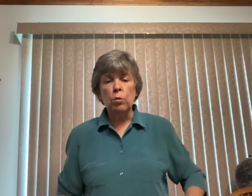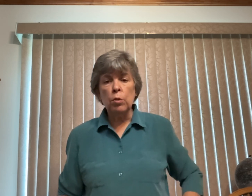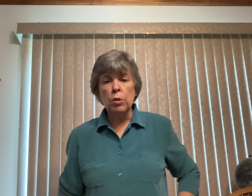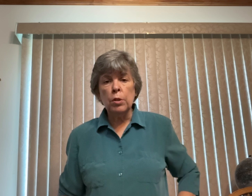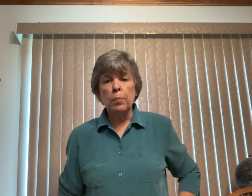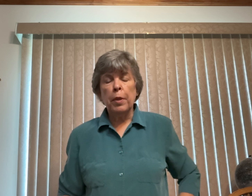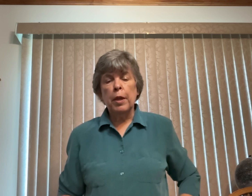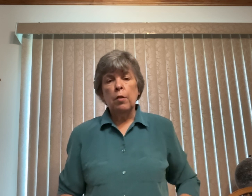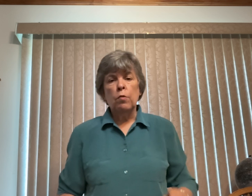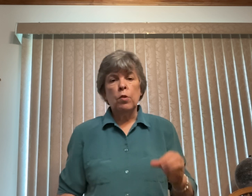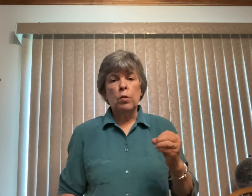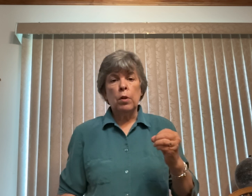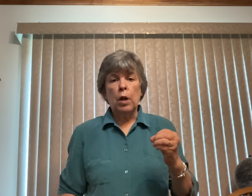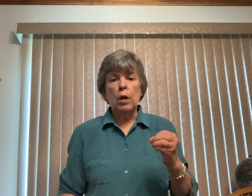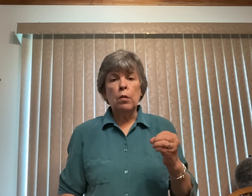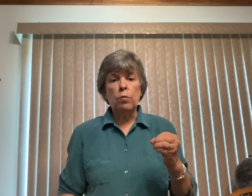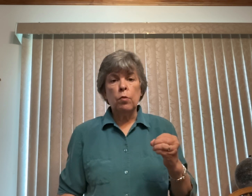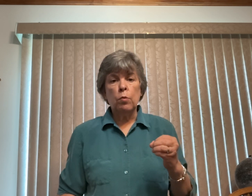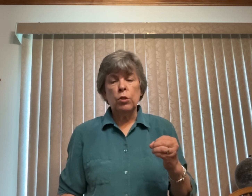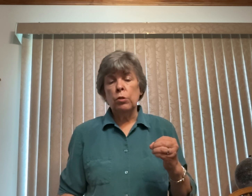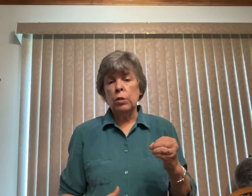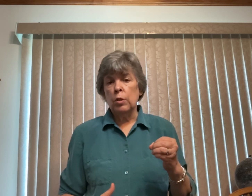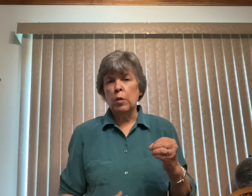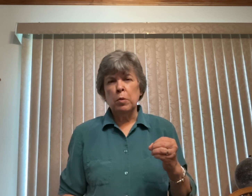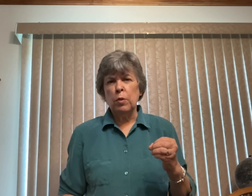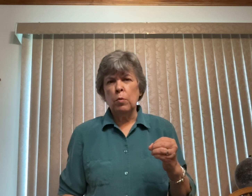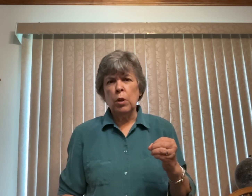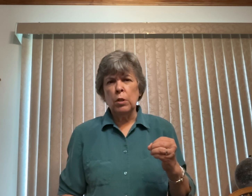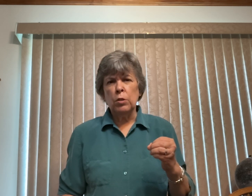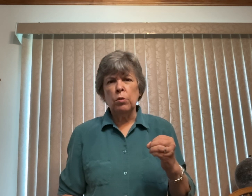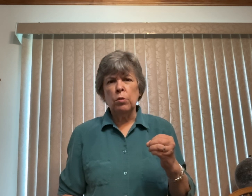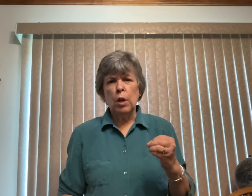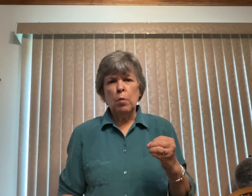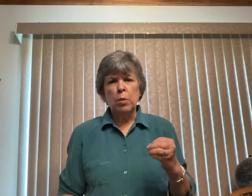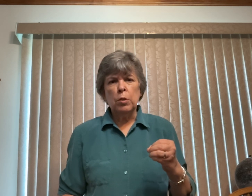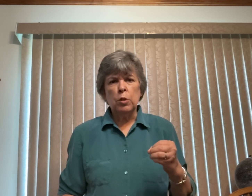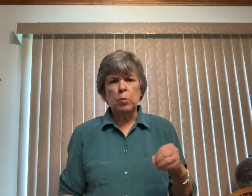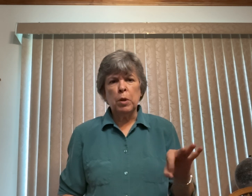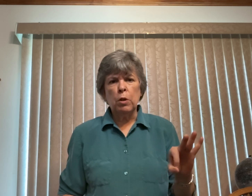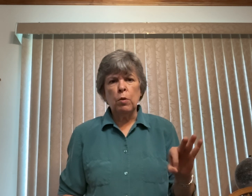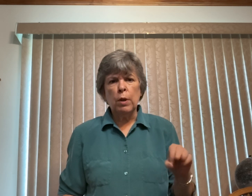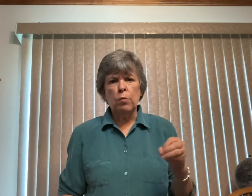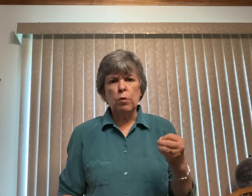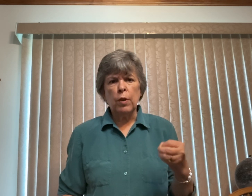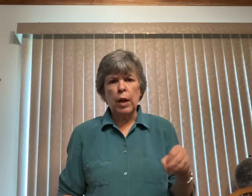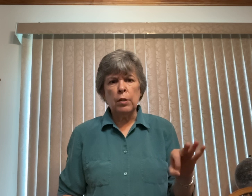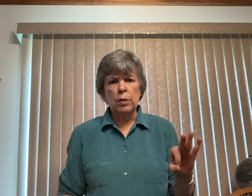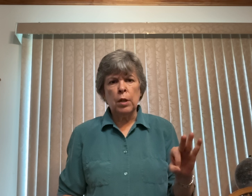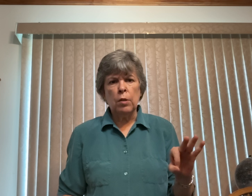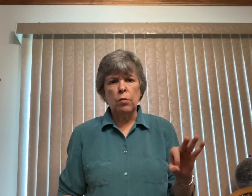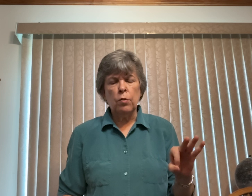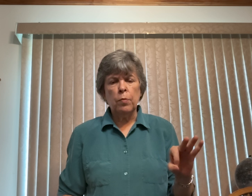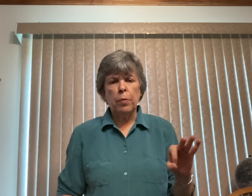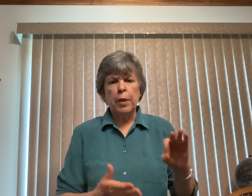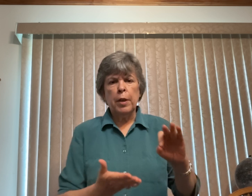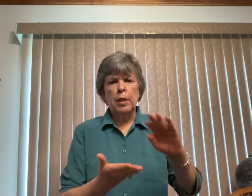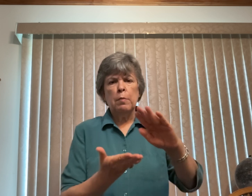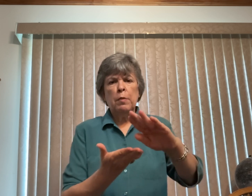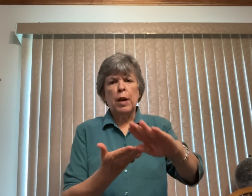Lord. For of, which you could skip if you wanted to, but just spell O-F real fast, of. And then we've had